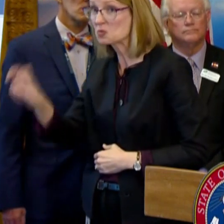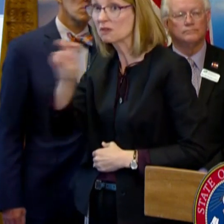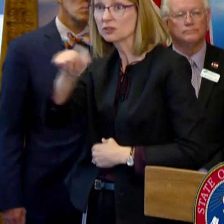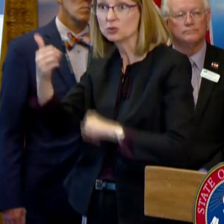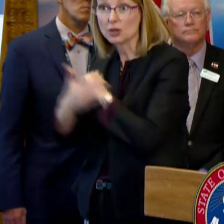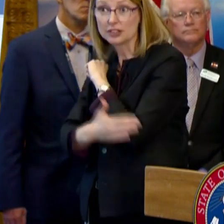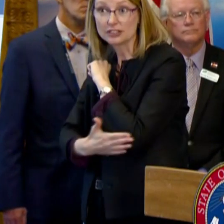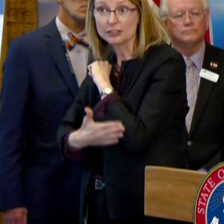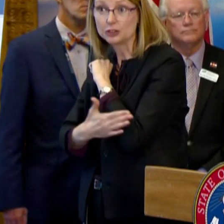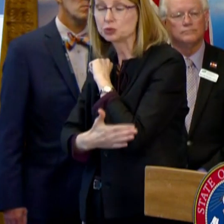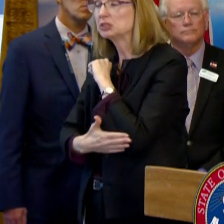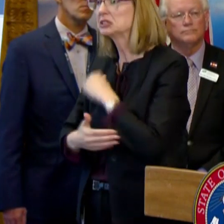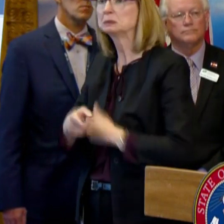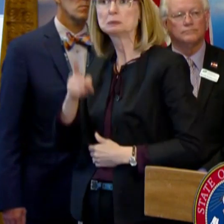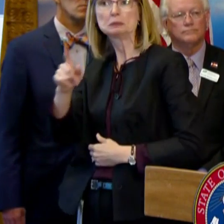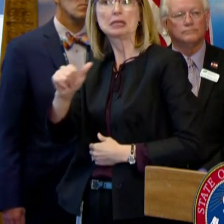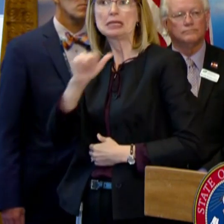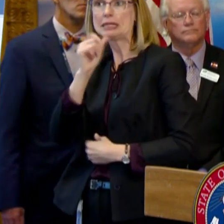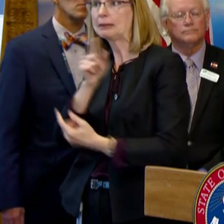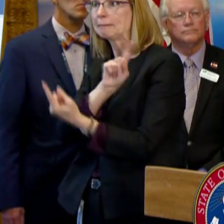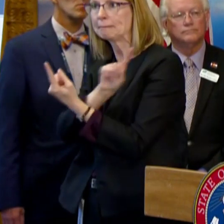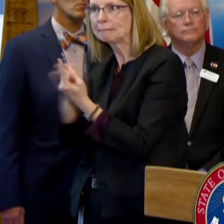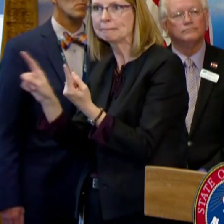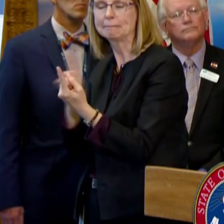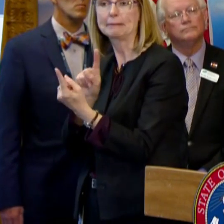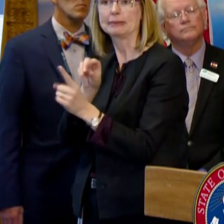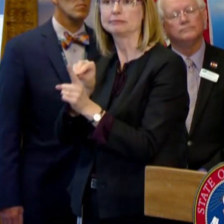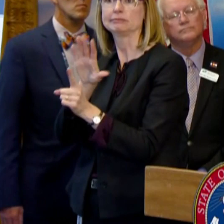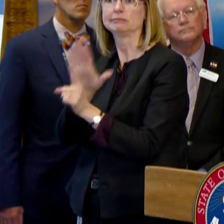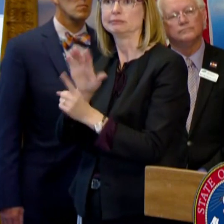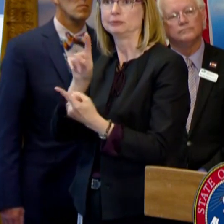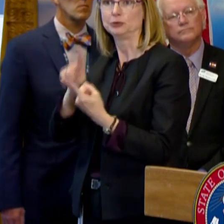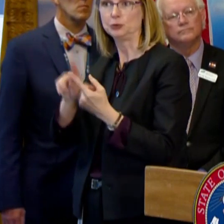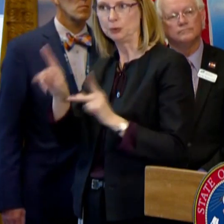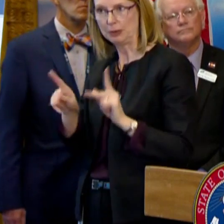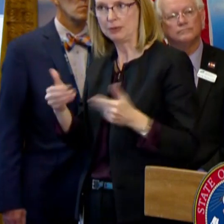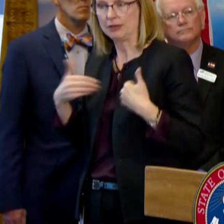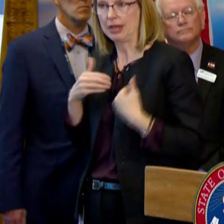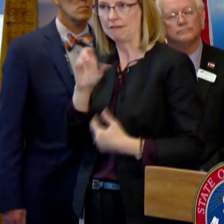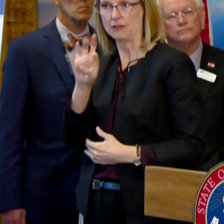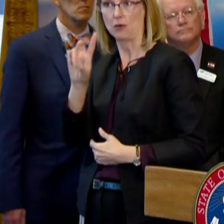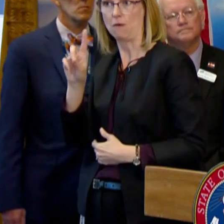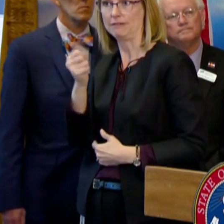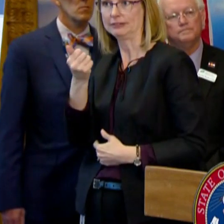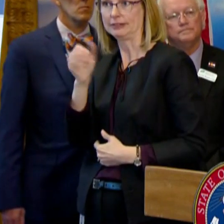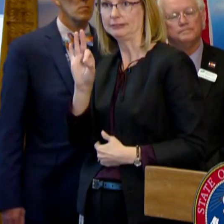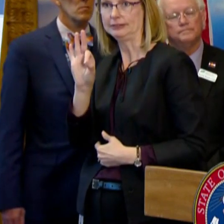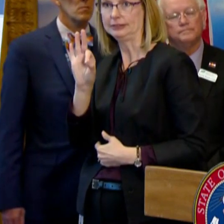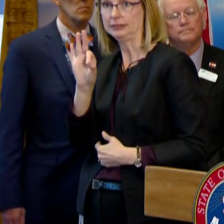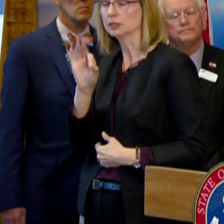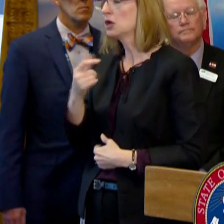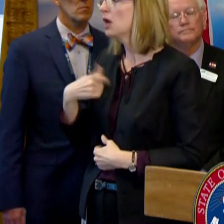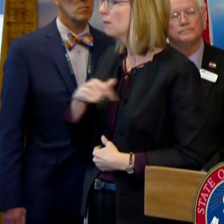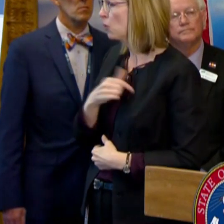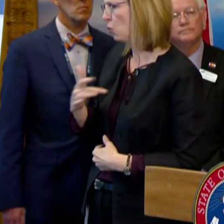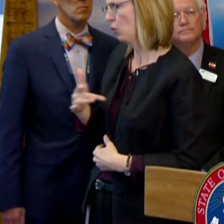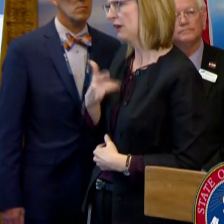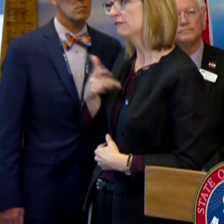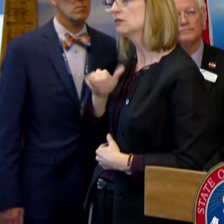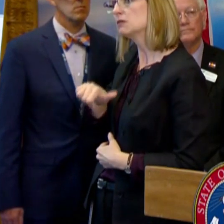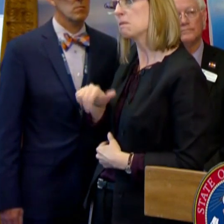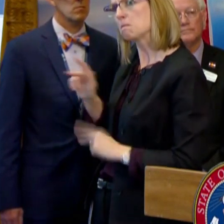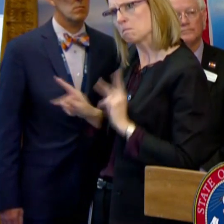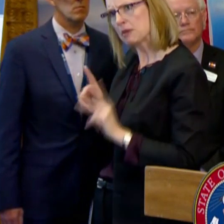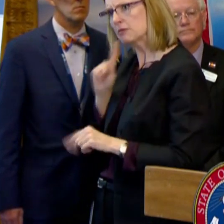patient with COVID-19. It is possible that mild cases are going undetected by the medical system